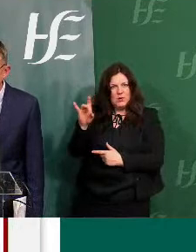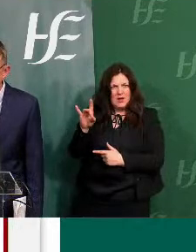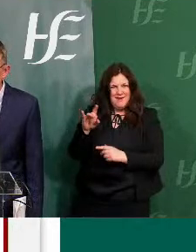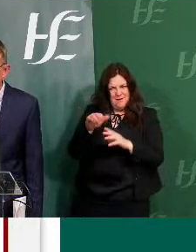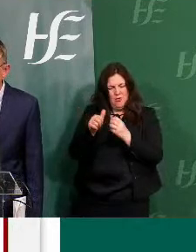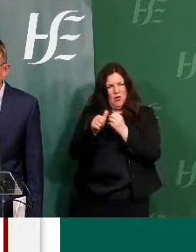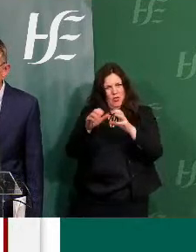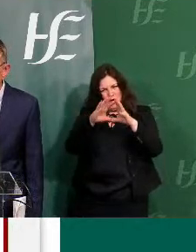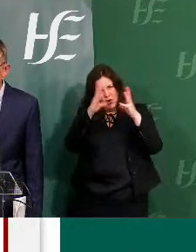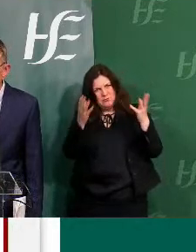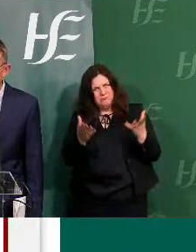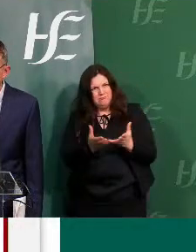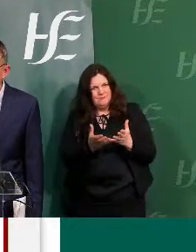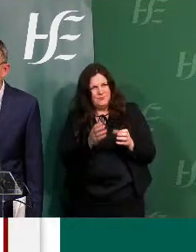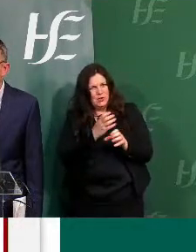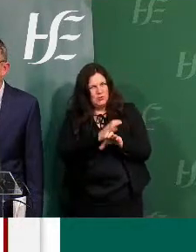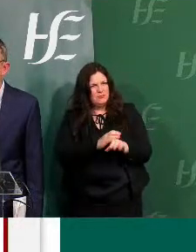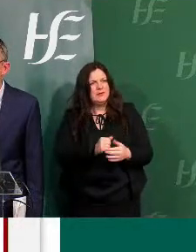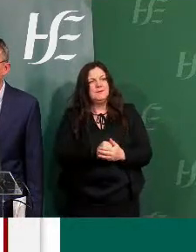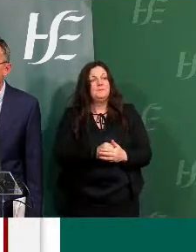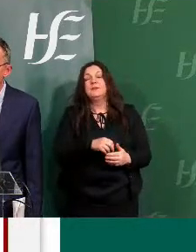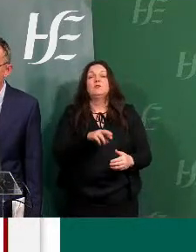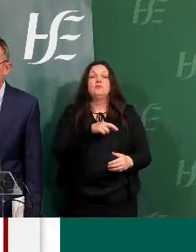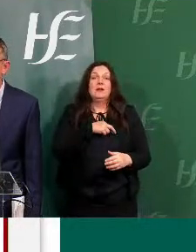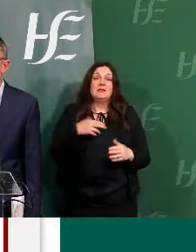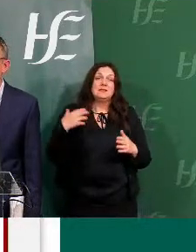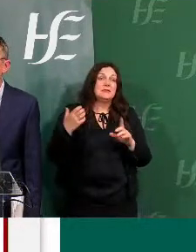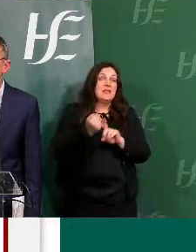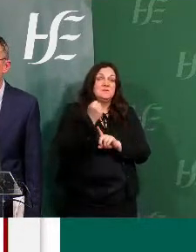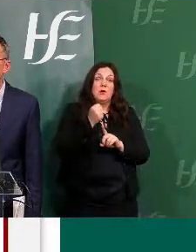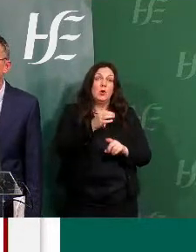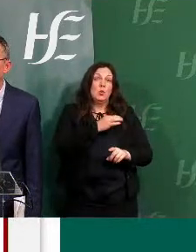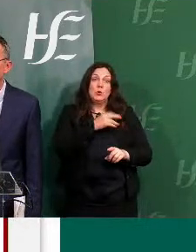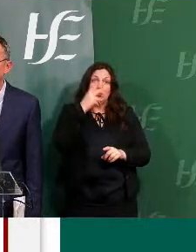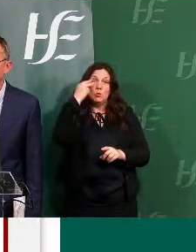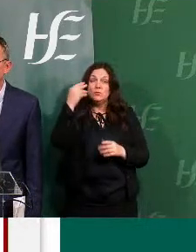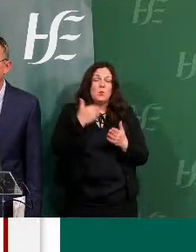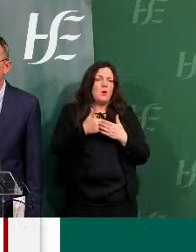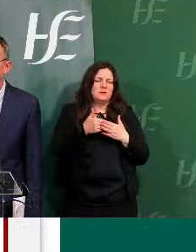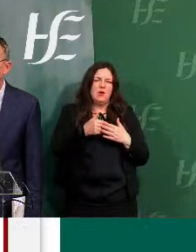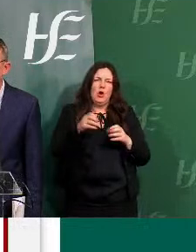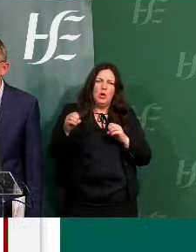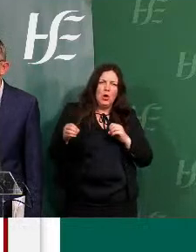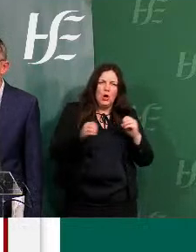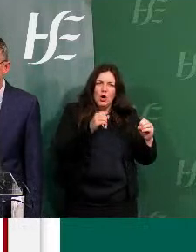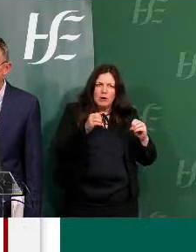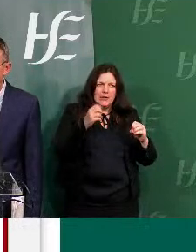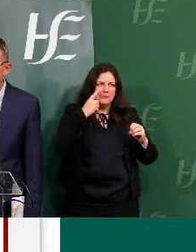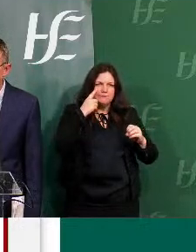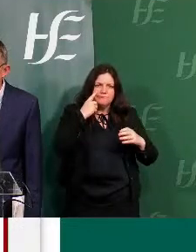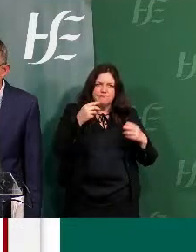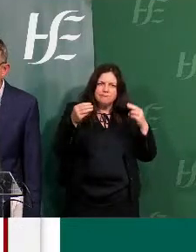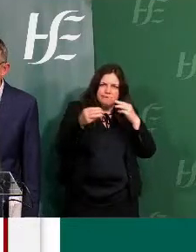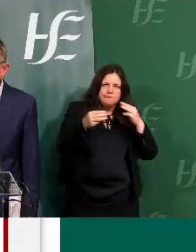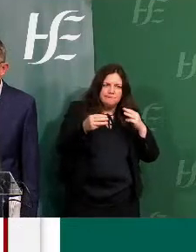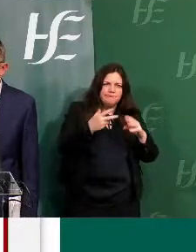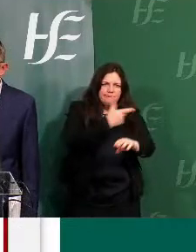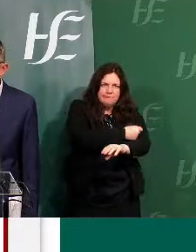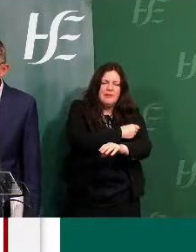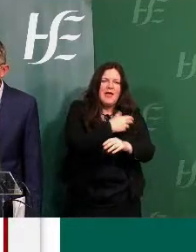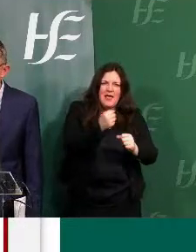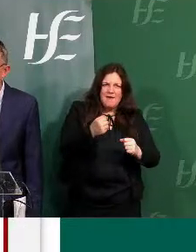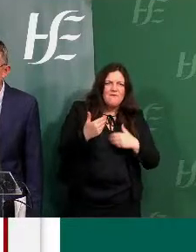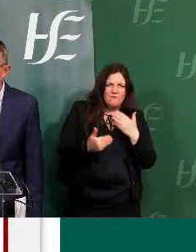immunity necessitates a booster campaign. The good news is that the early evidence coming through is that booster does restore your protection that appears to have been